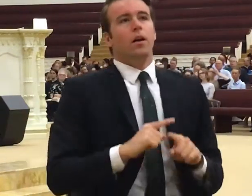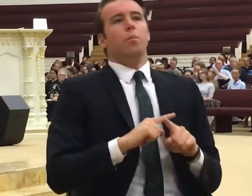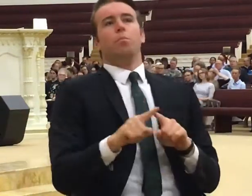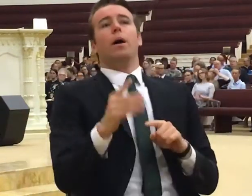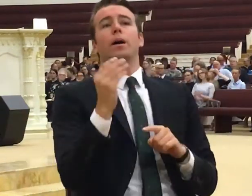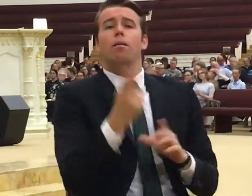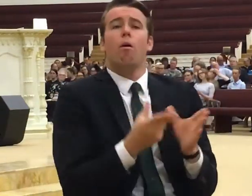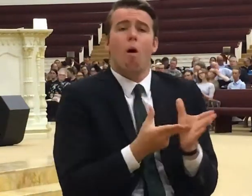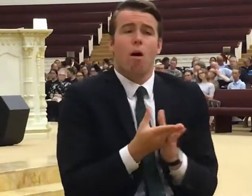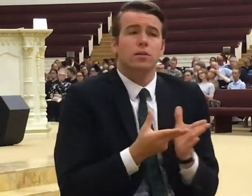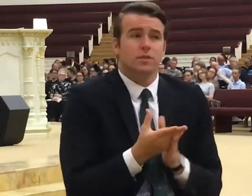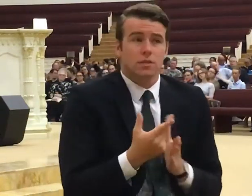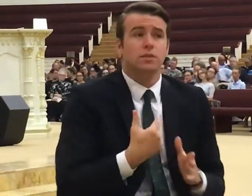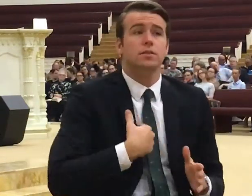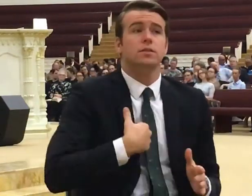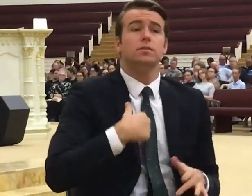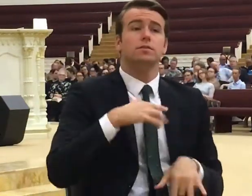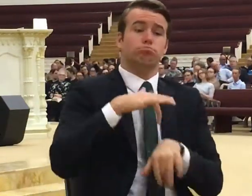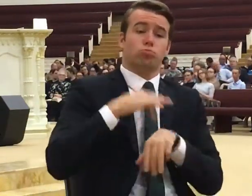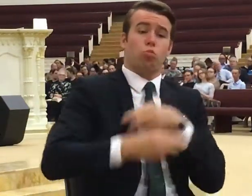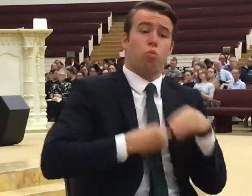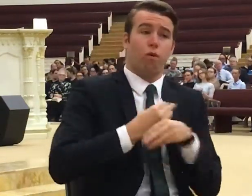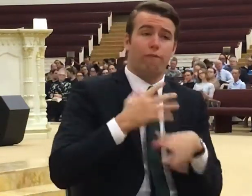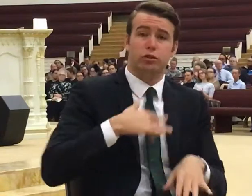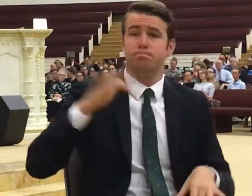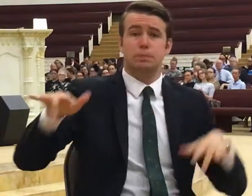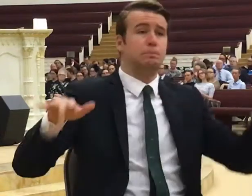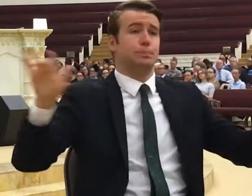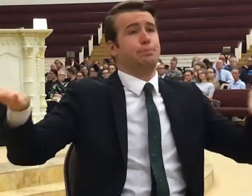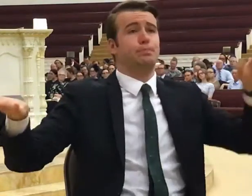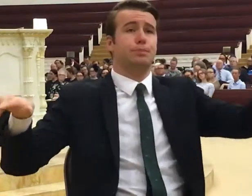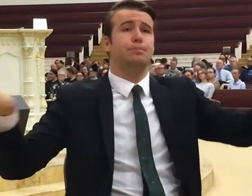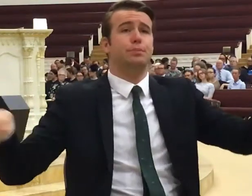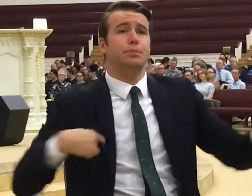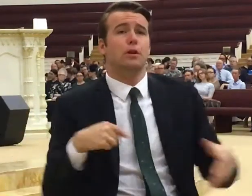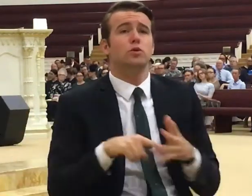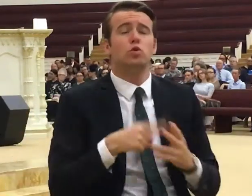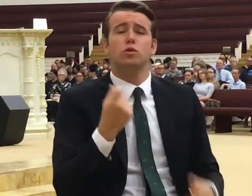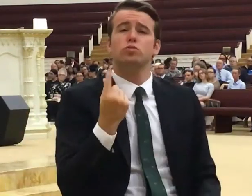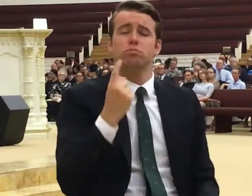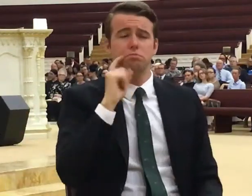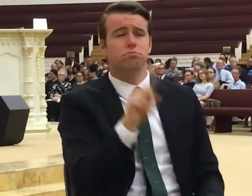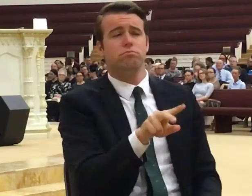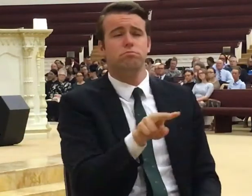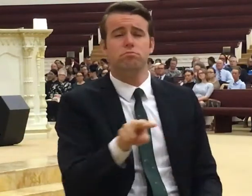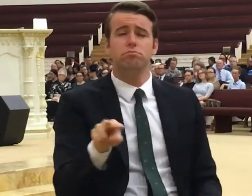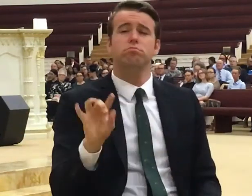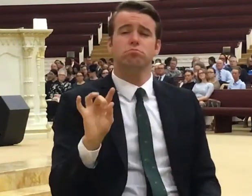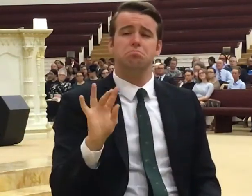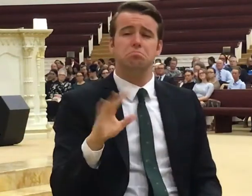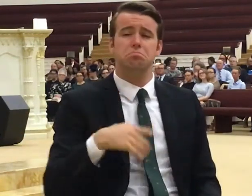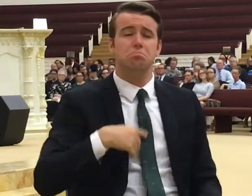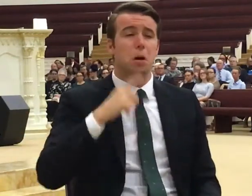traversed the globe, I have noticed and recognized that faith